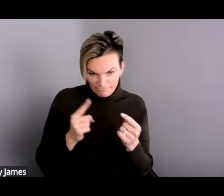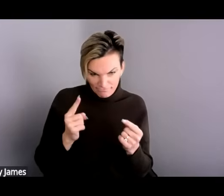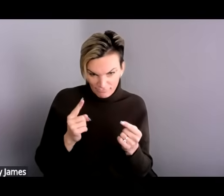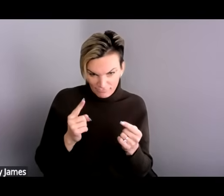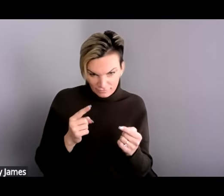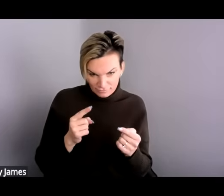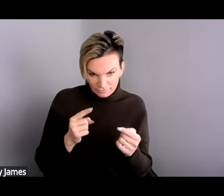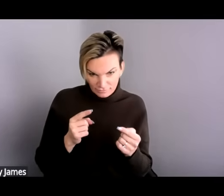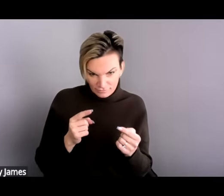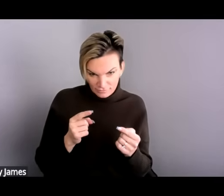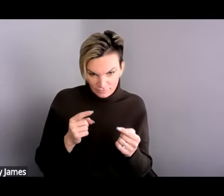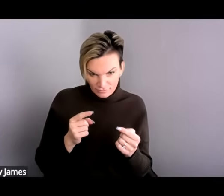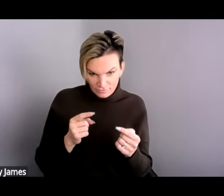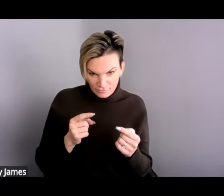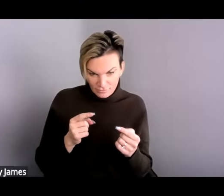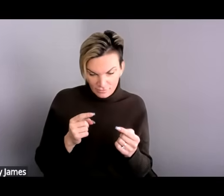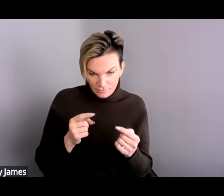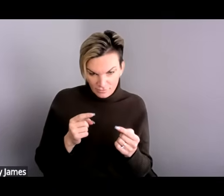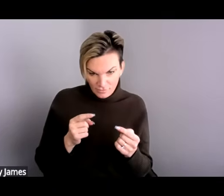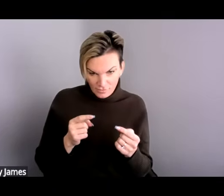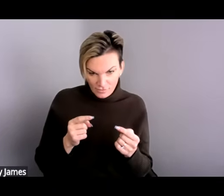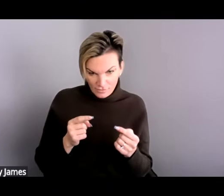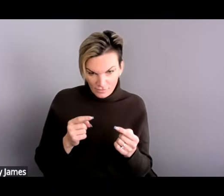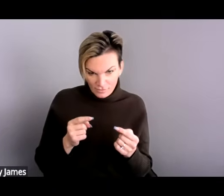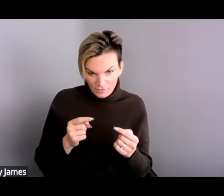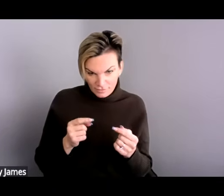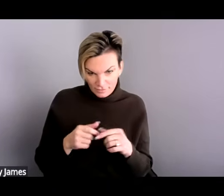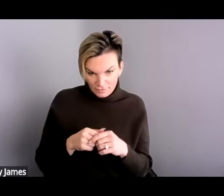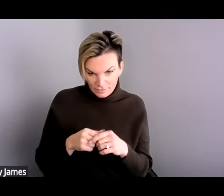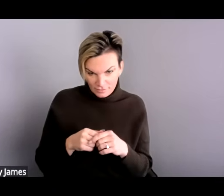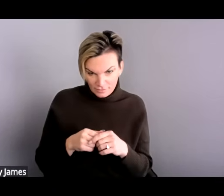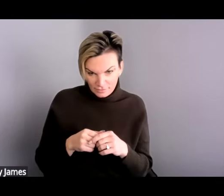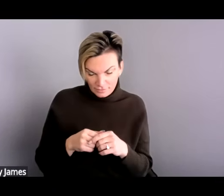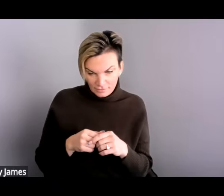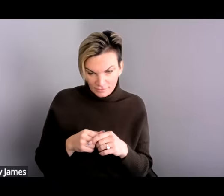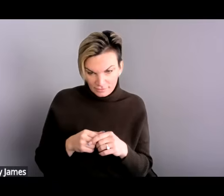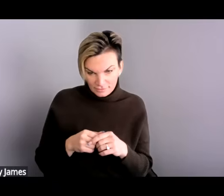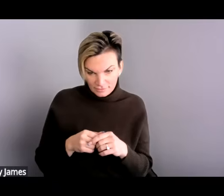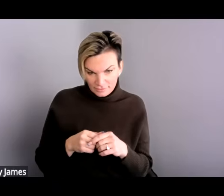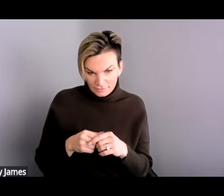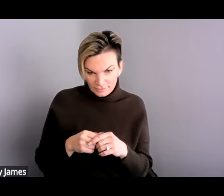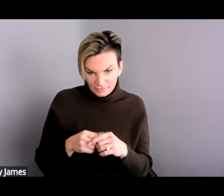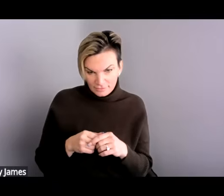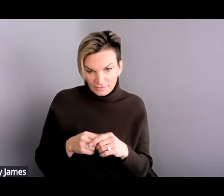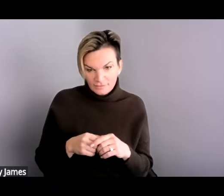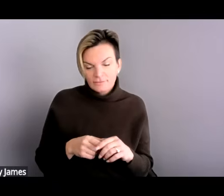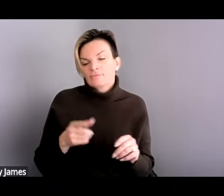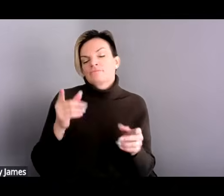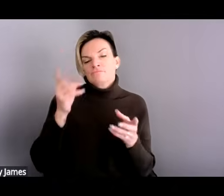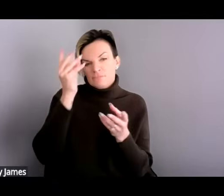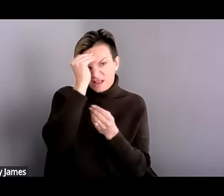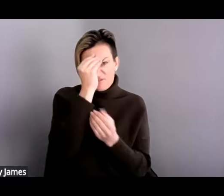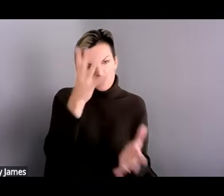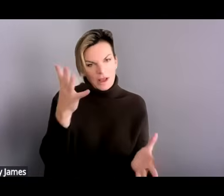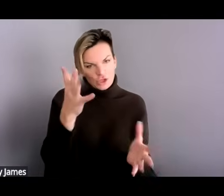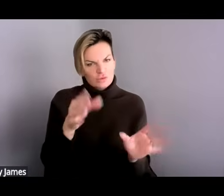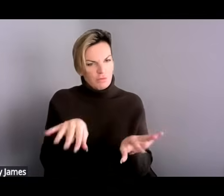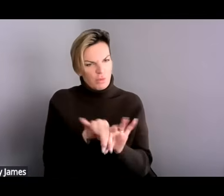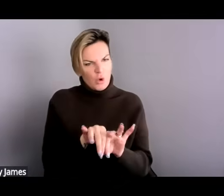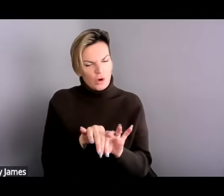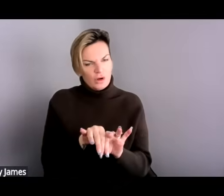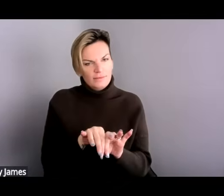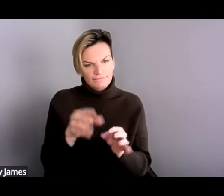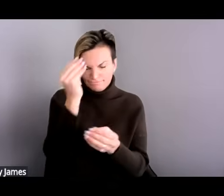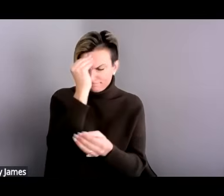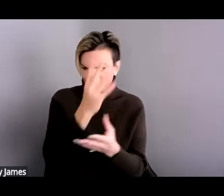much information to help guide them as possible, right? Your average campaign is not a bunch